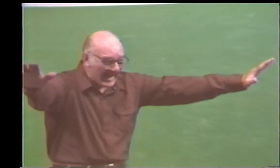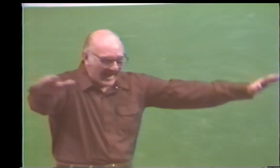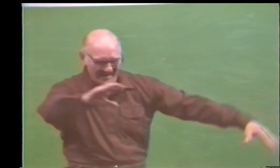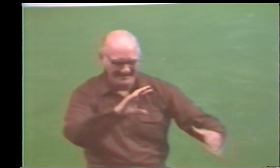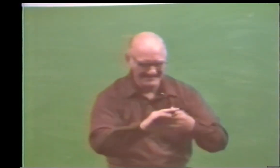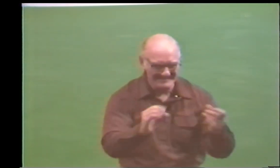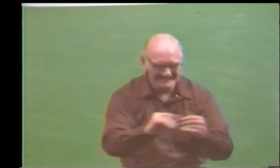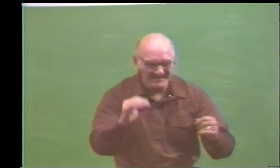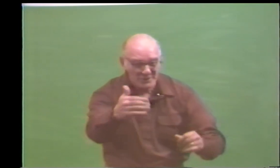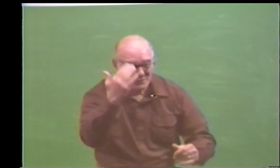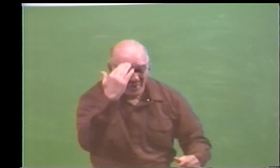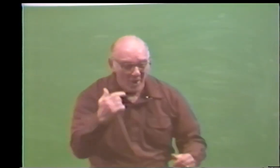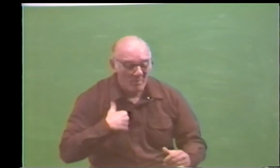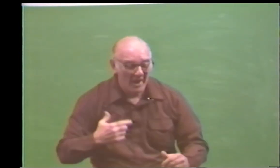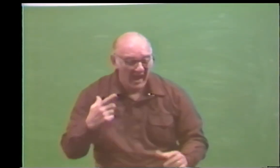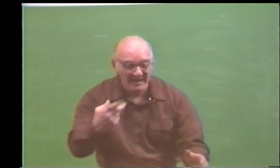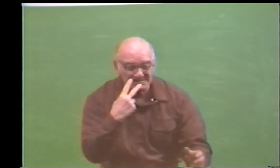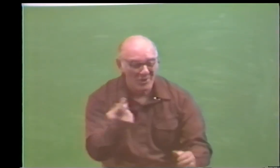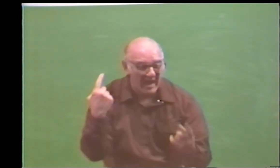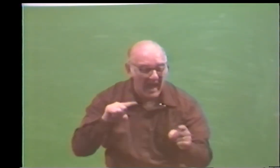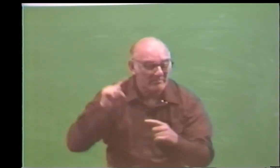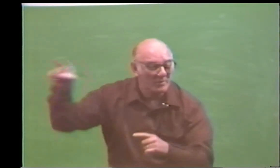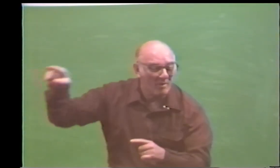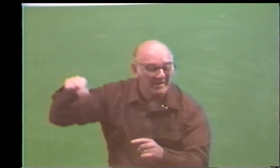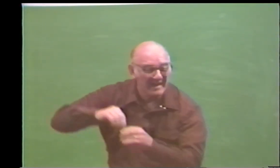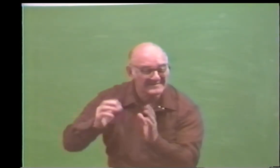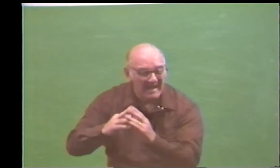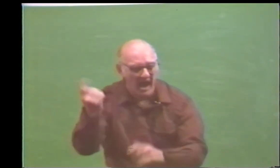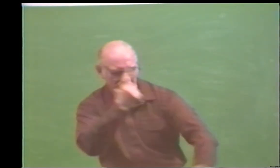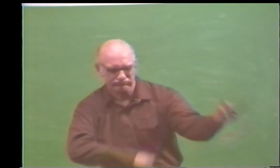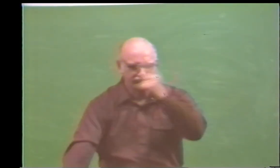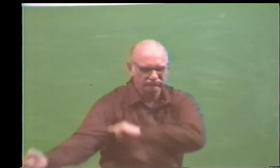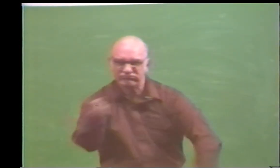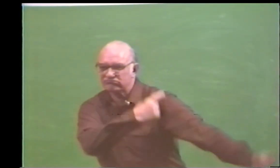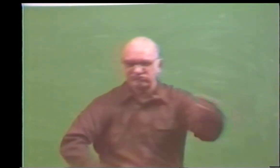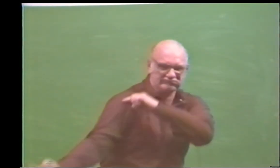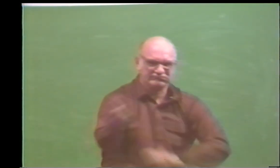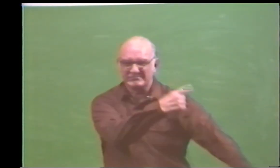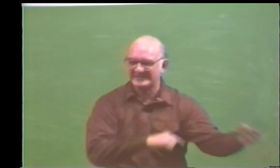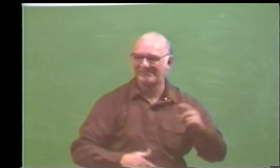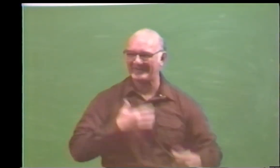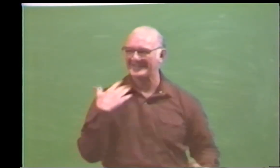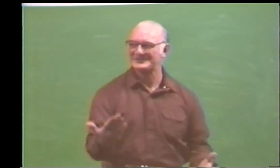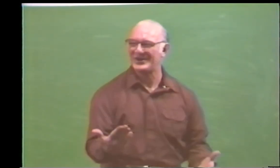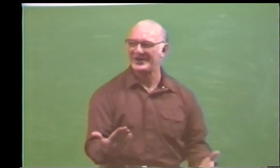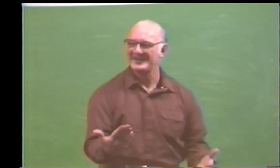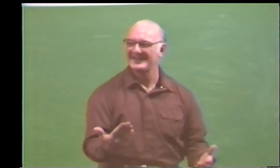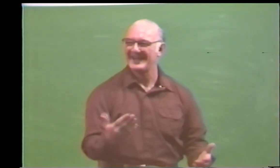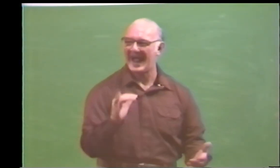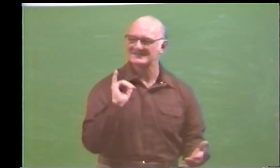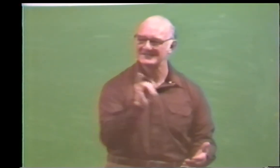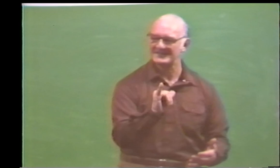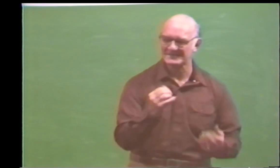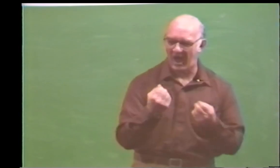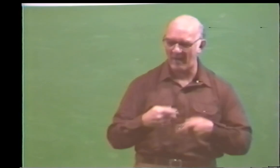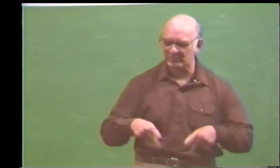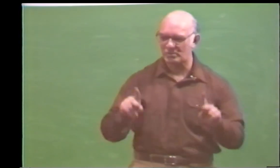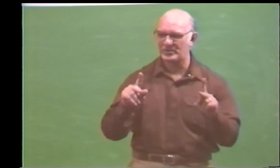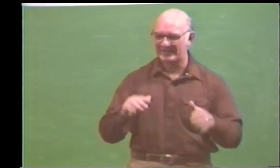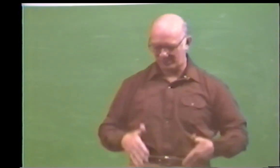Hi! You know what I saw happen over there in town? It feels good. That's his opportunity to